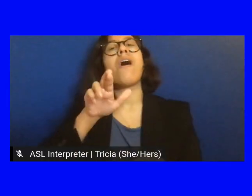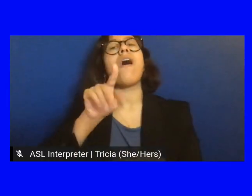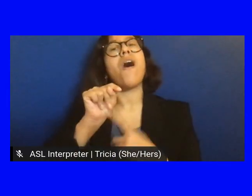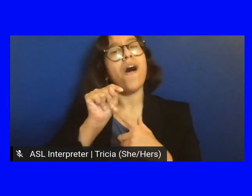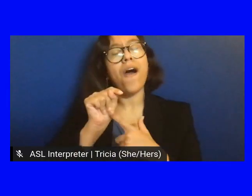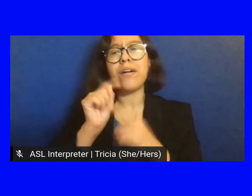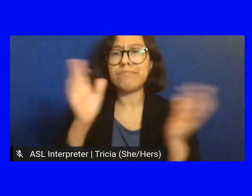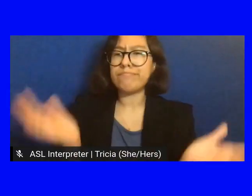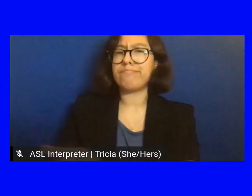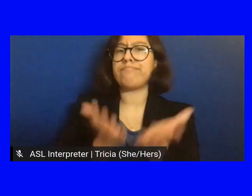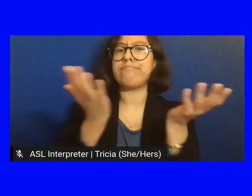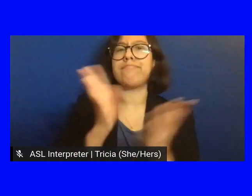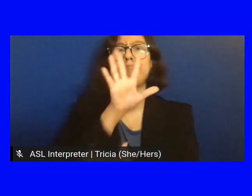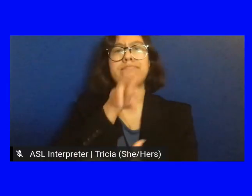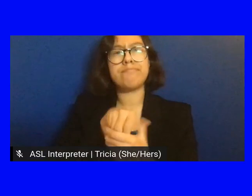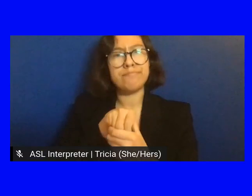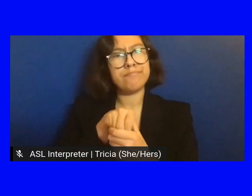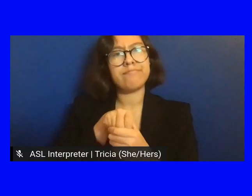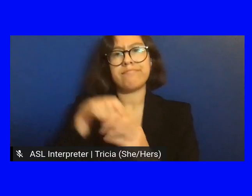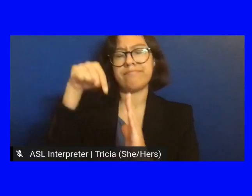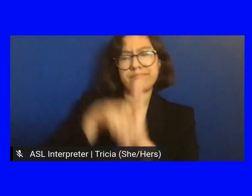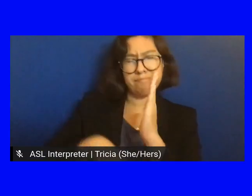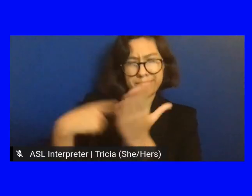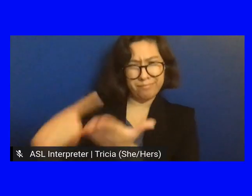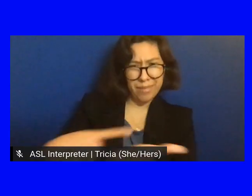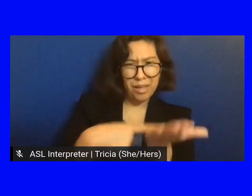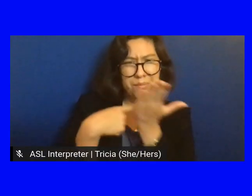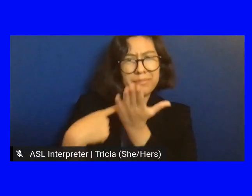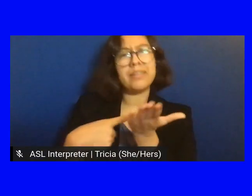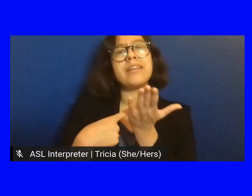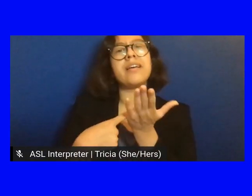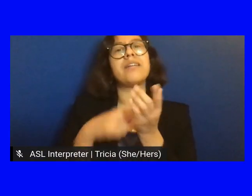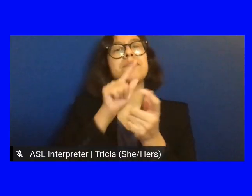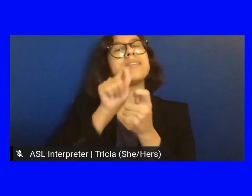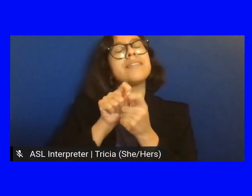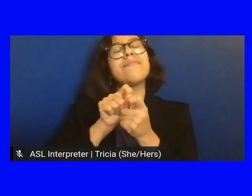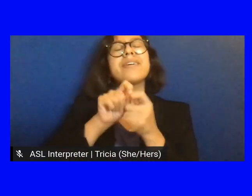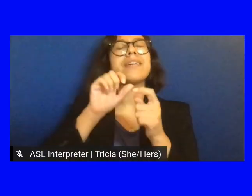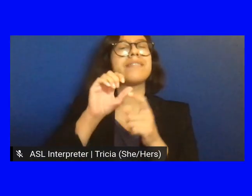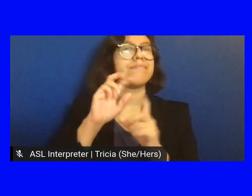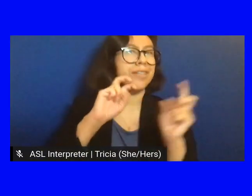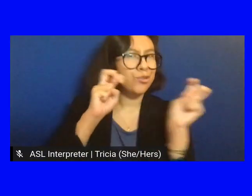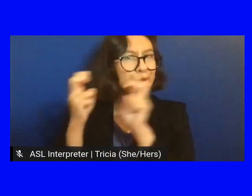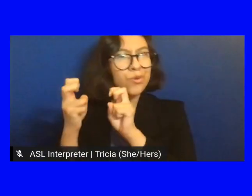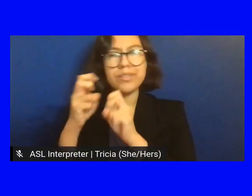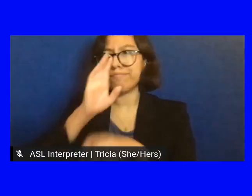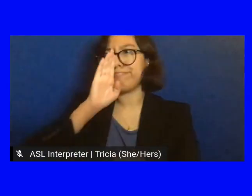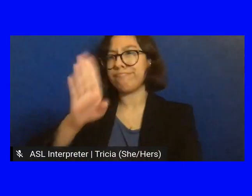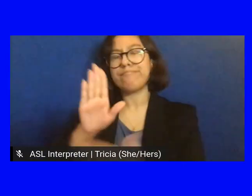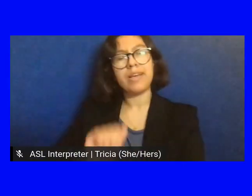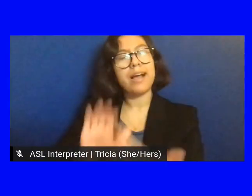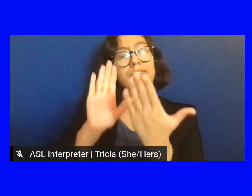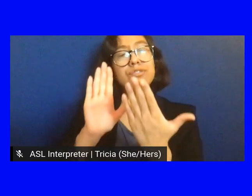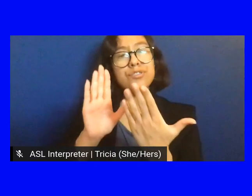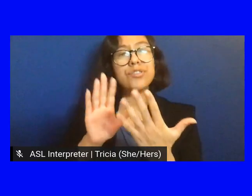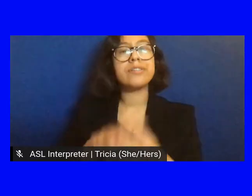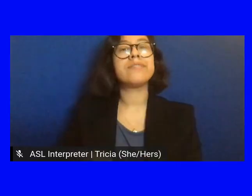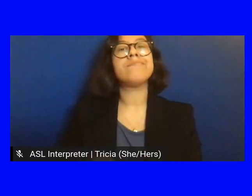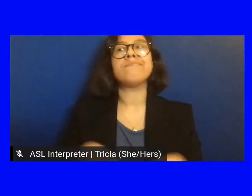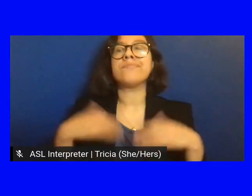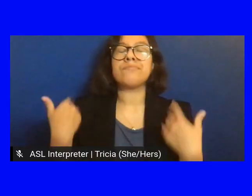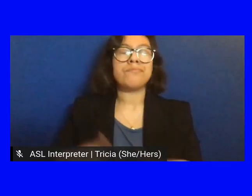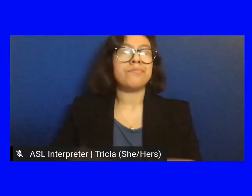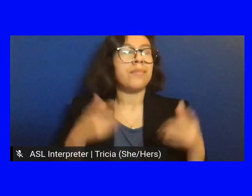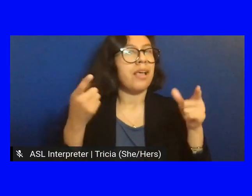encourage participation, deepen public discussion on civic issues, and inspire direct action. In light of the tremendous